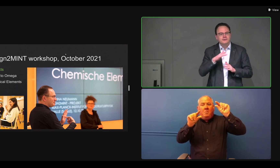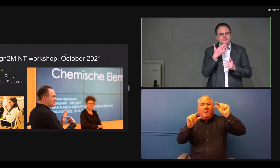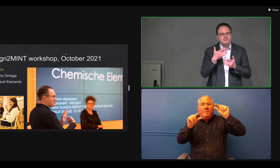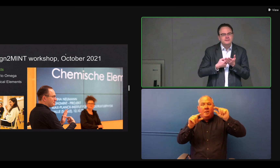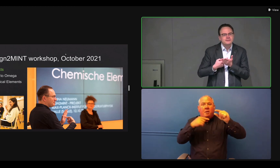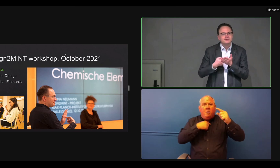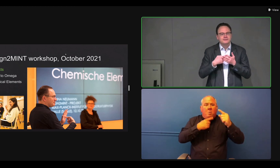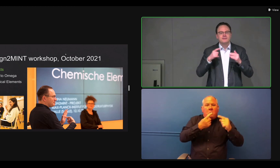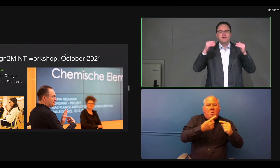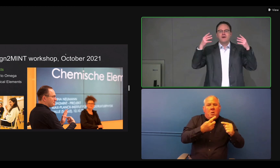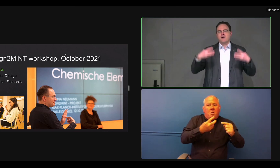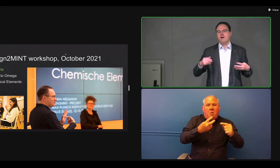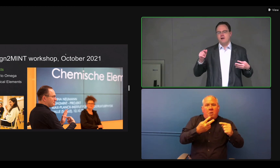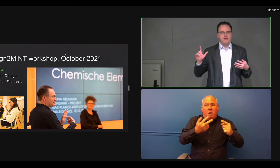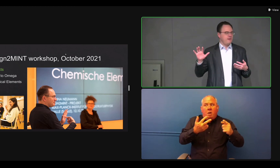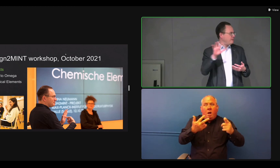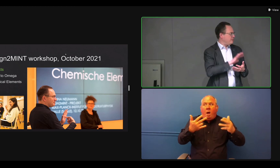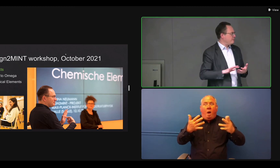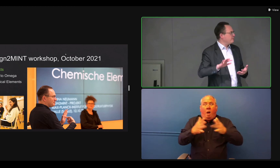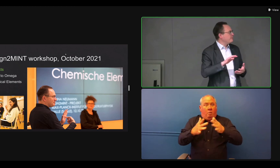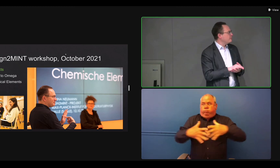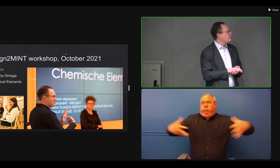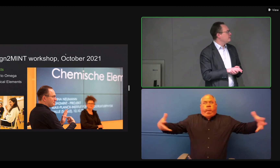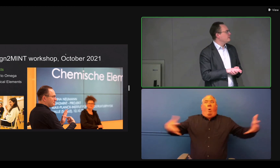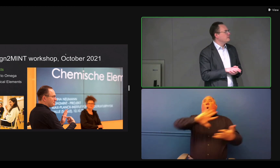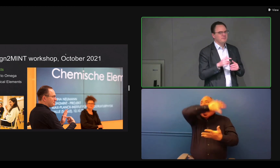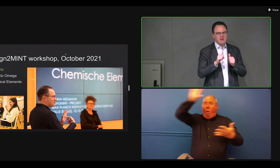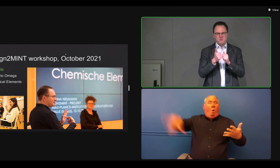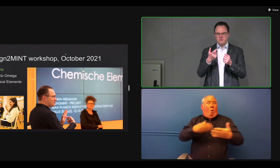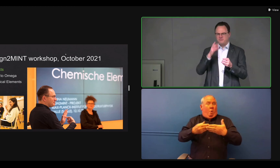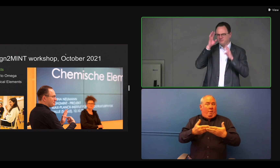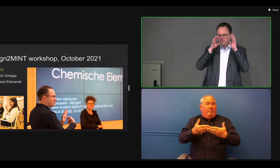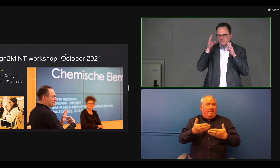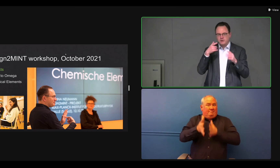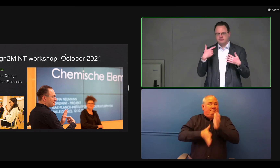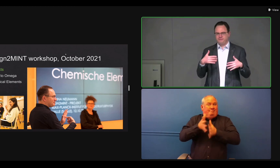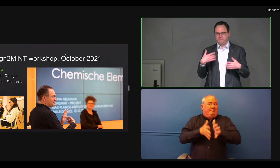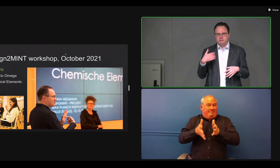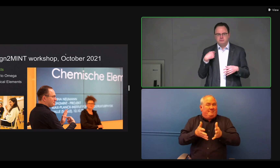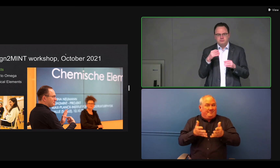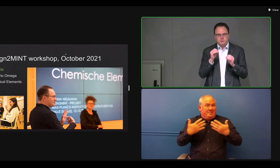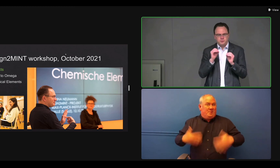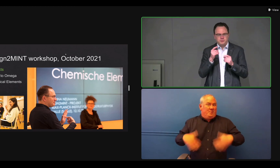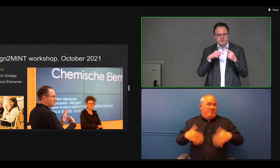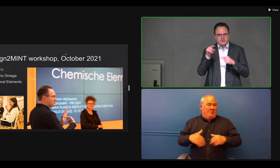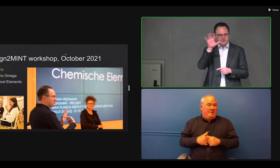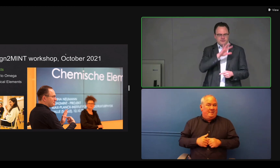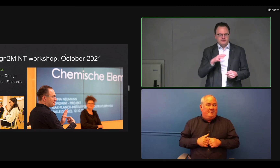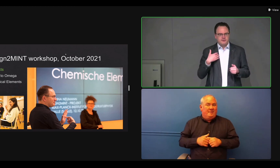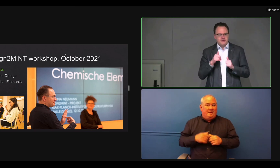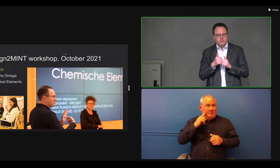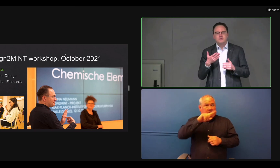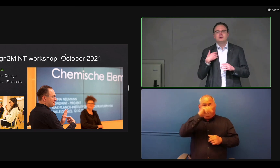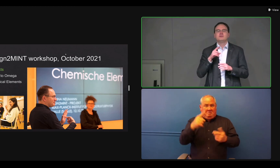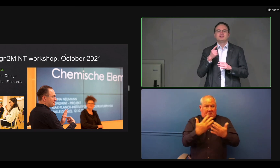table of the elements and had a discussion about the signs that we could use for those. This was a